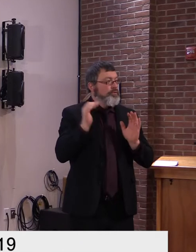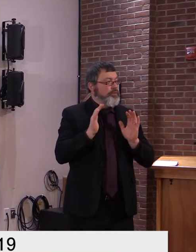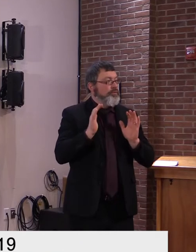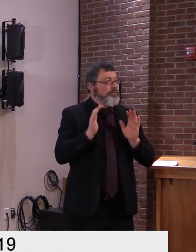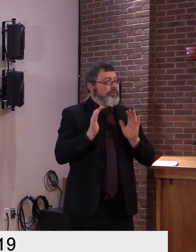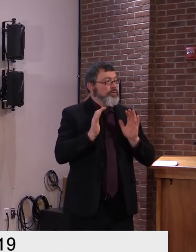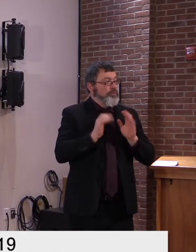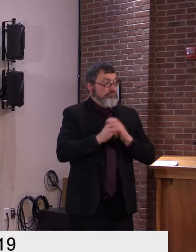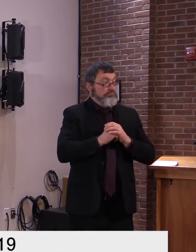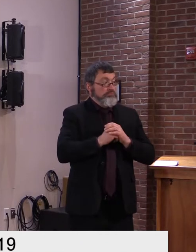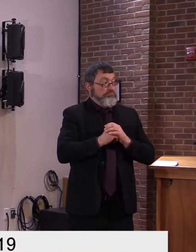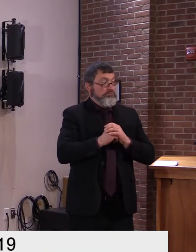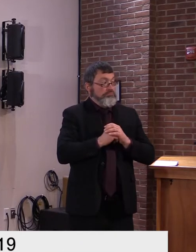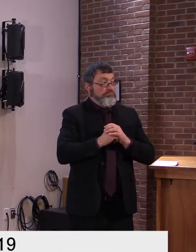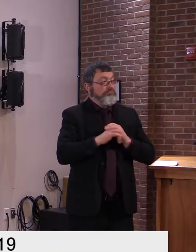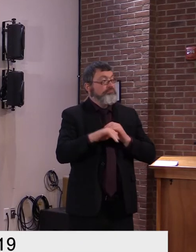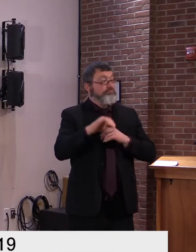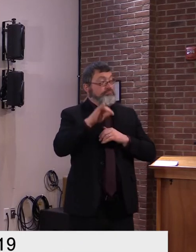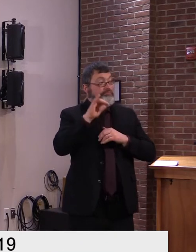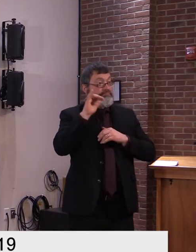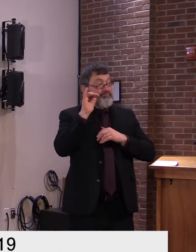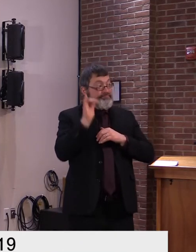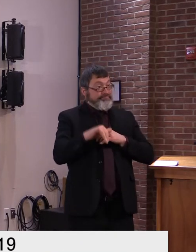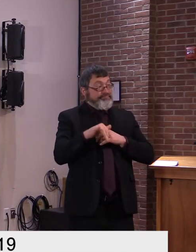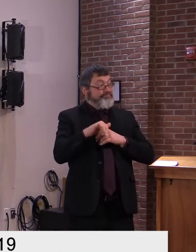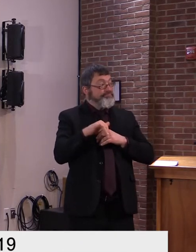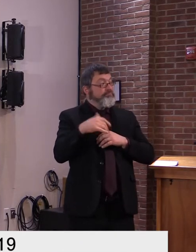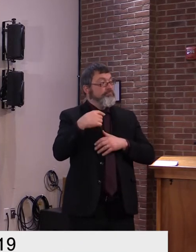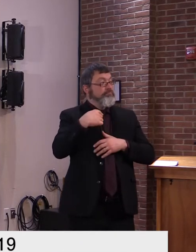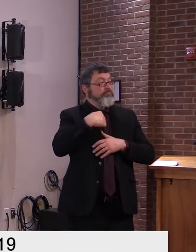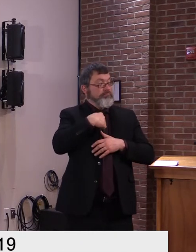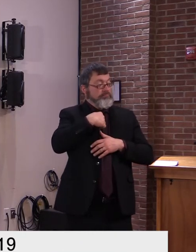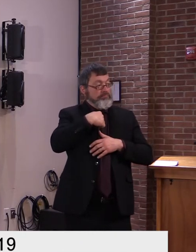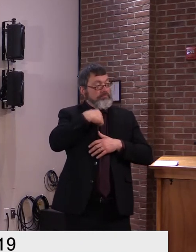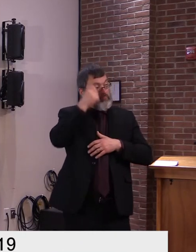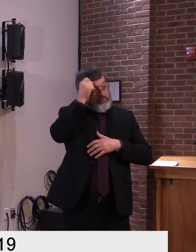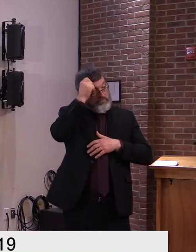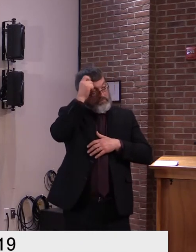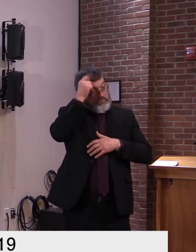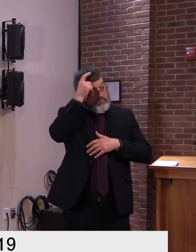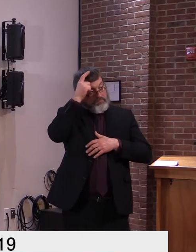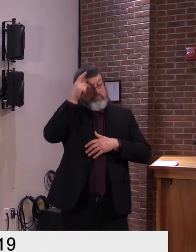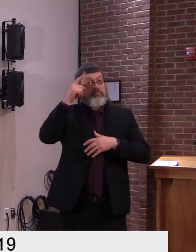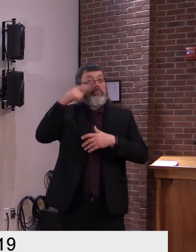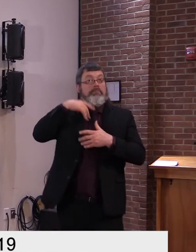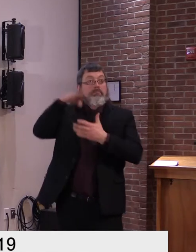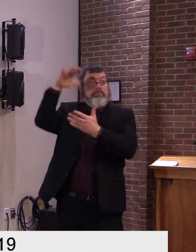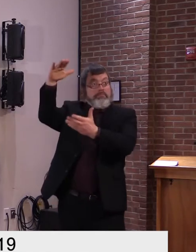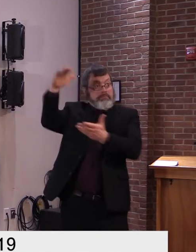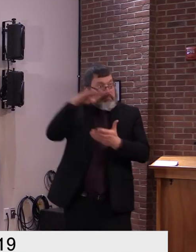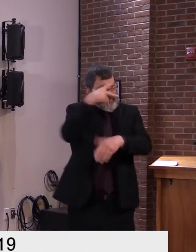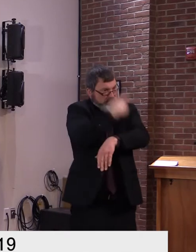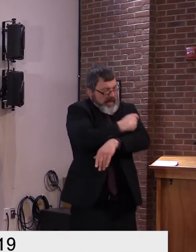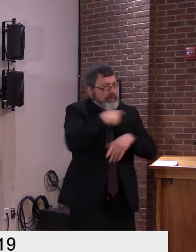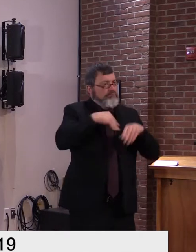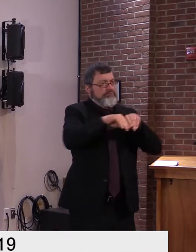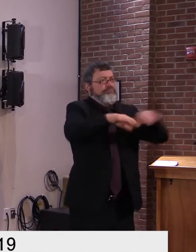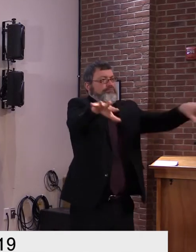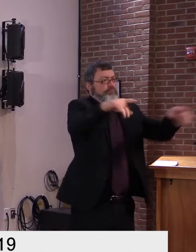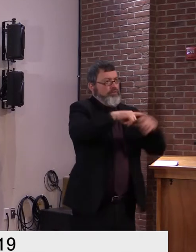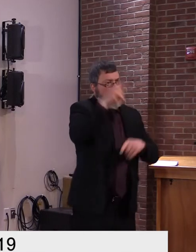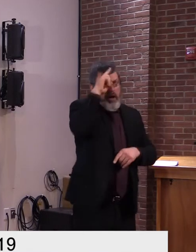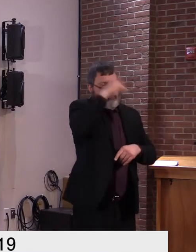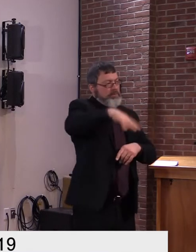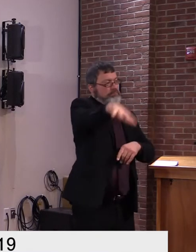vaccinating their higher risk healthcare staff over the past several days and today, and many tomorrow.